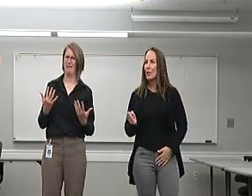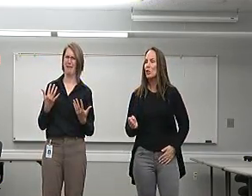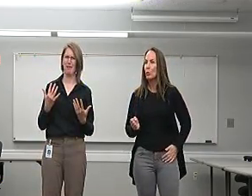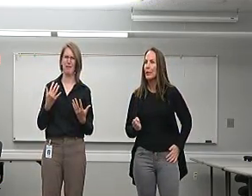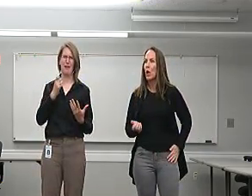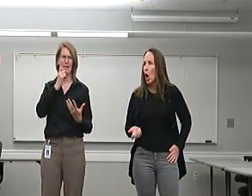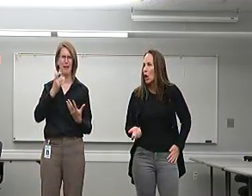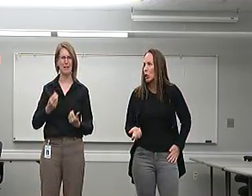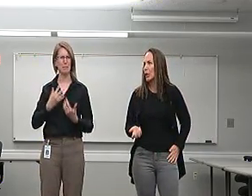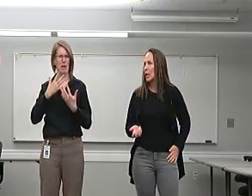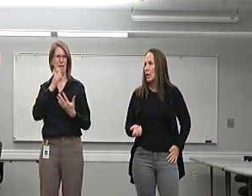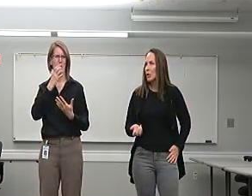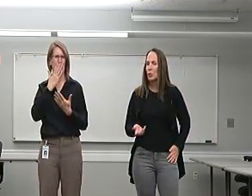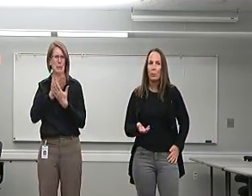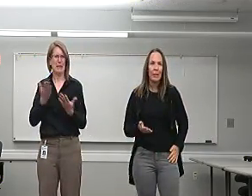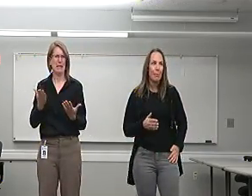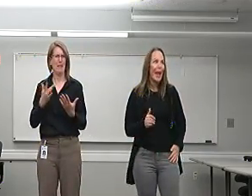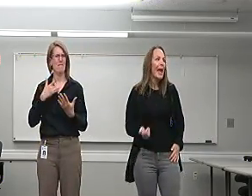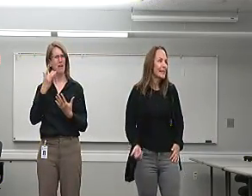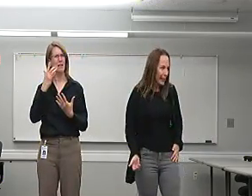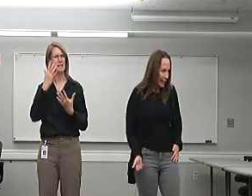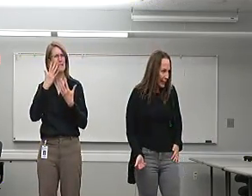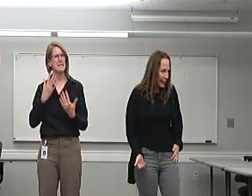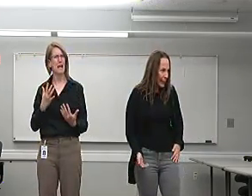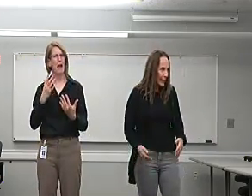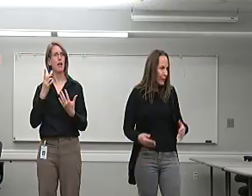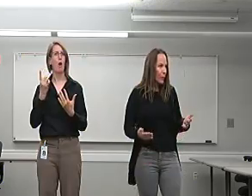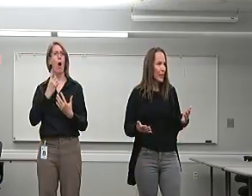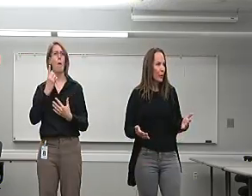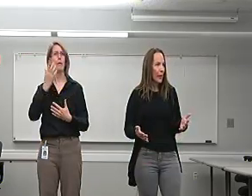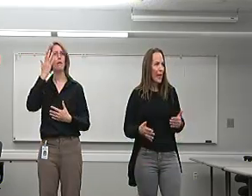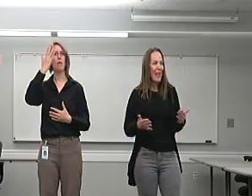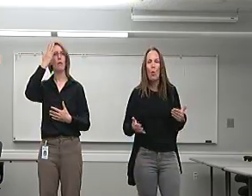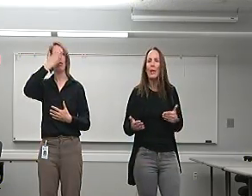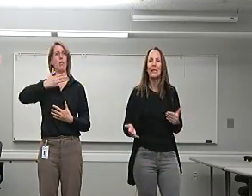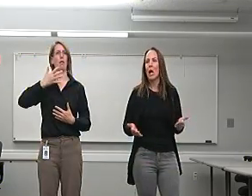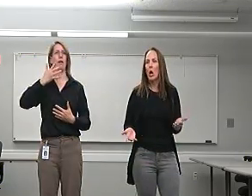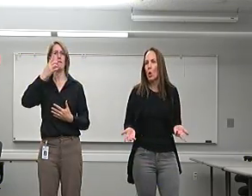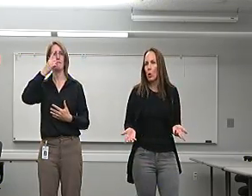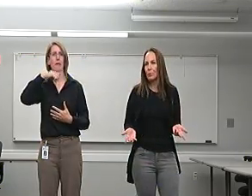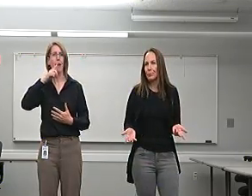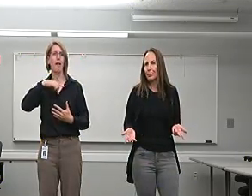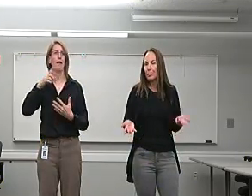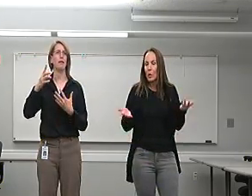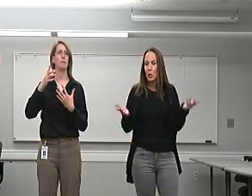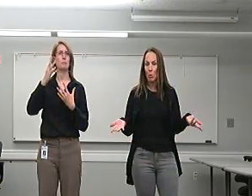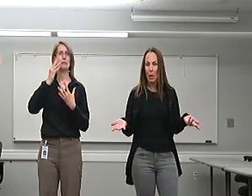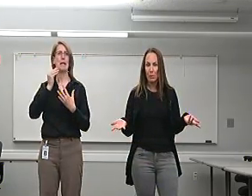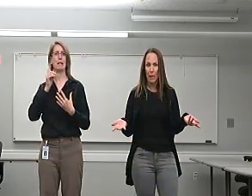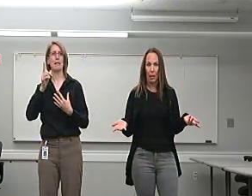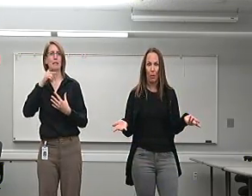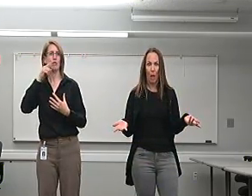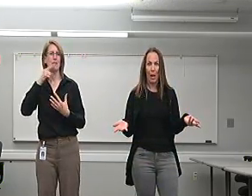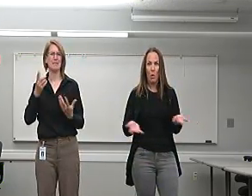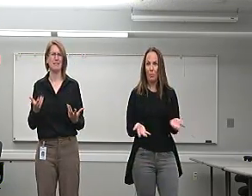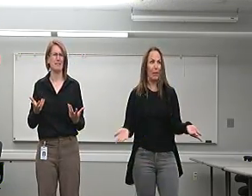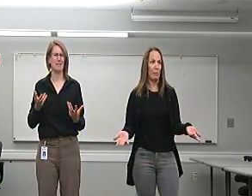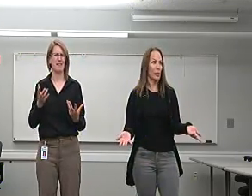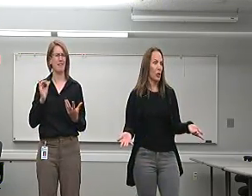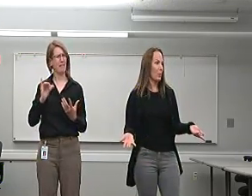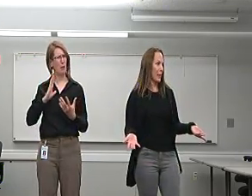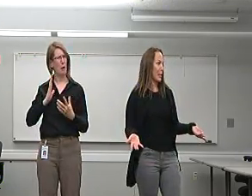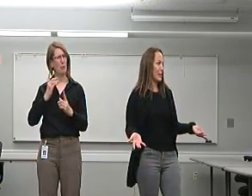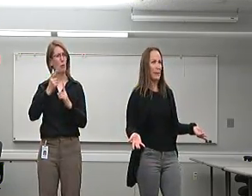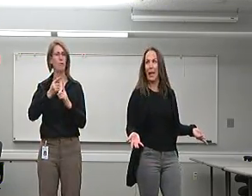hard to be passing for hearing, and that wasn't our goal. So I was like, I want people to know my kid is